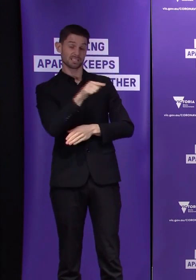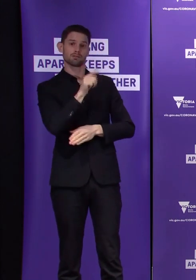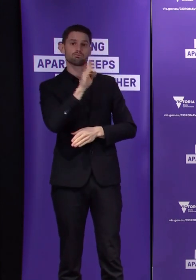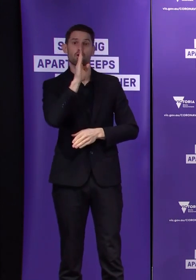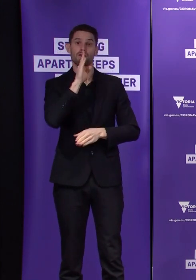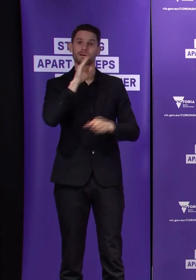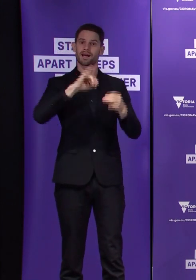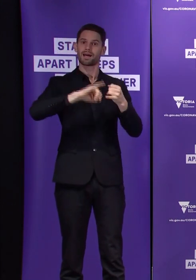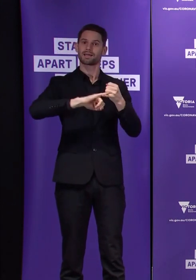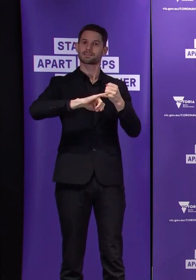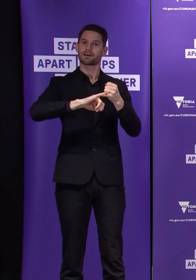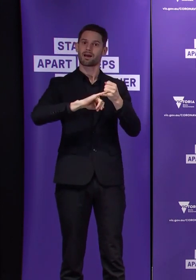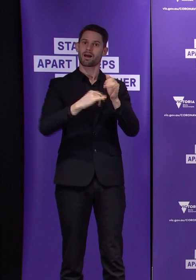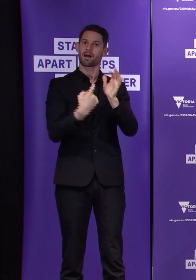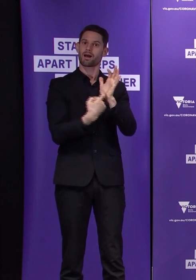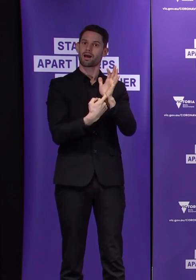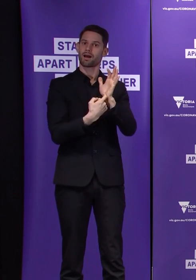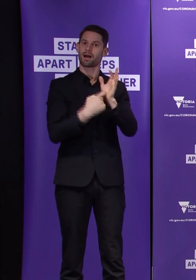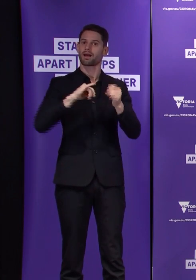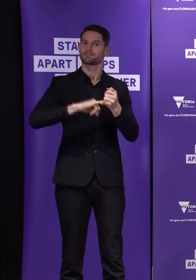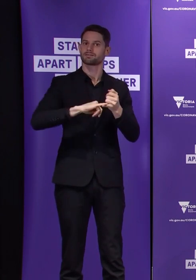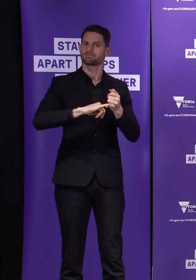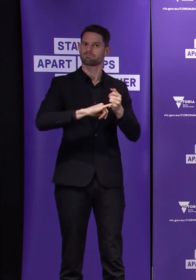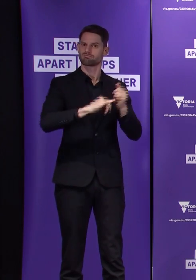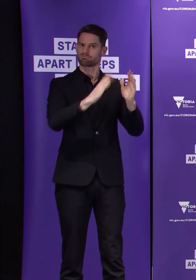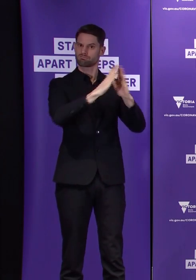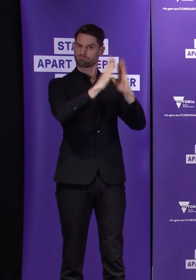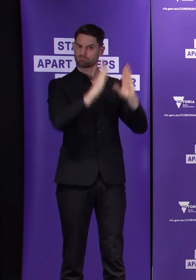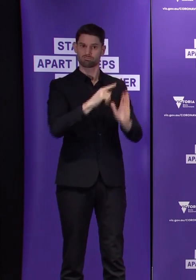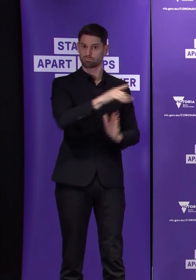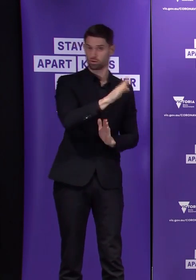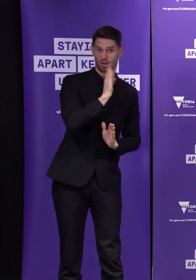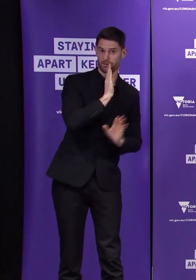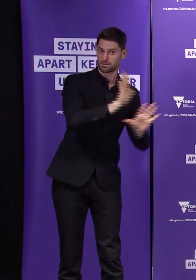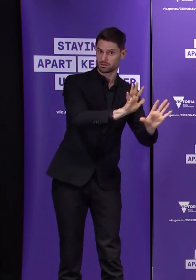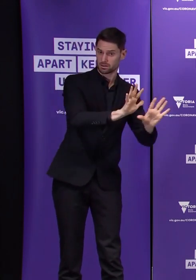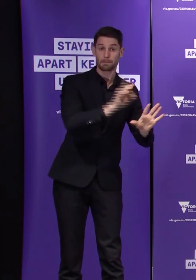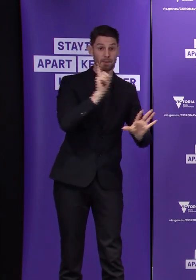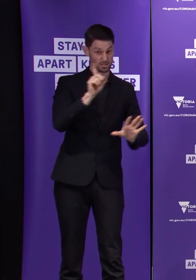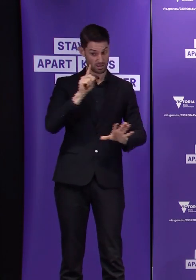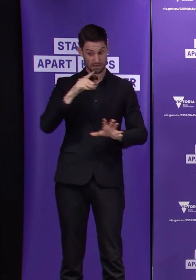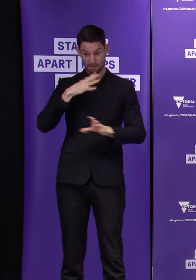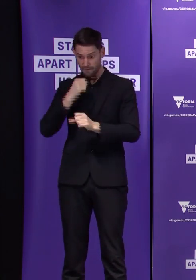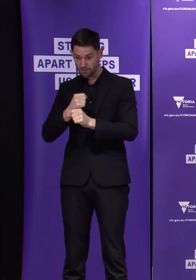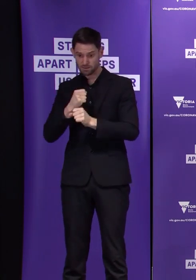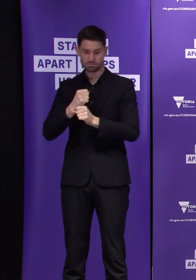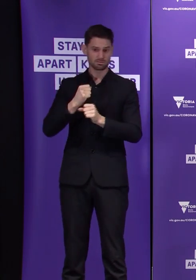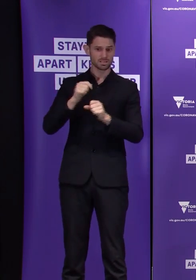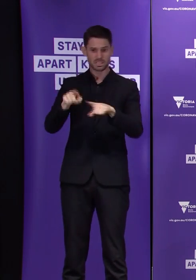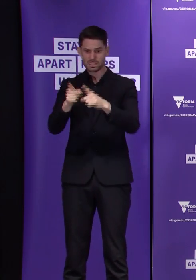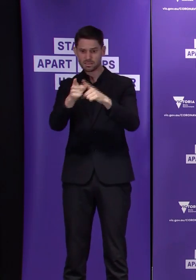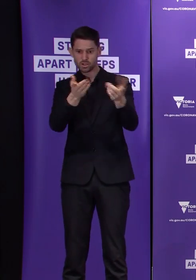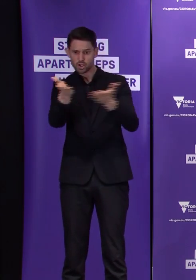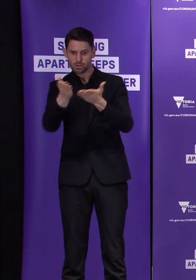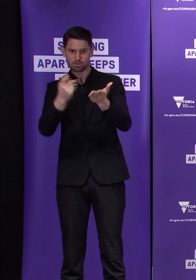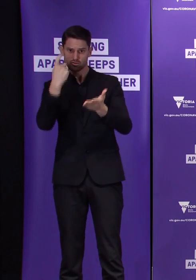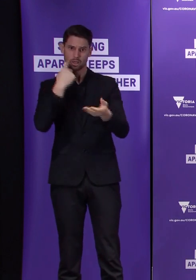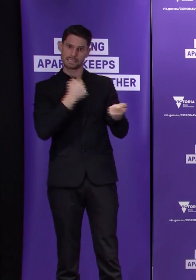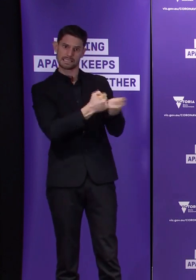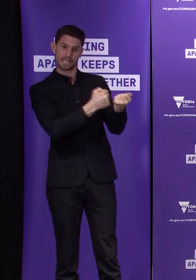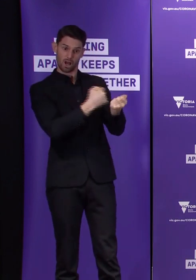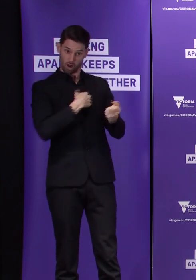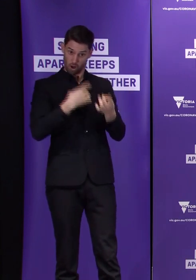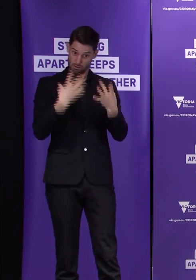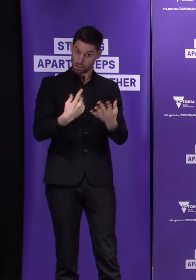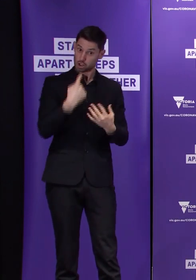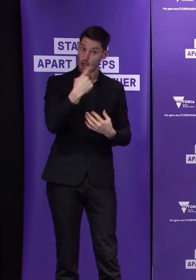I think everyone's doing everything they can to support the residents and therefore the local community from a public health point of view. I've given you all the details I've got